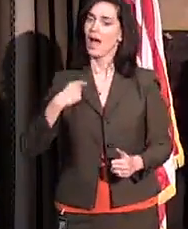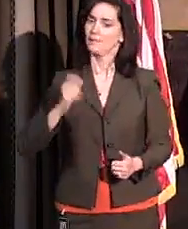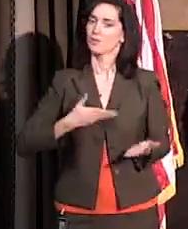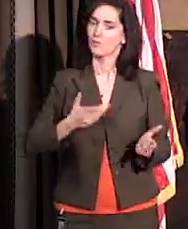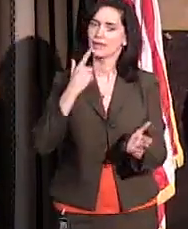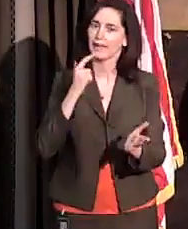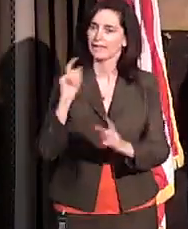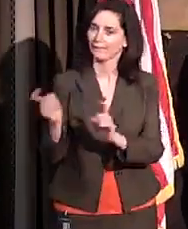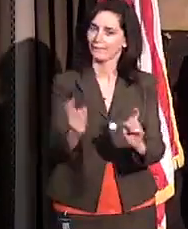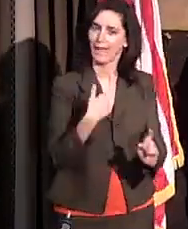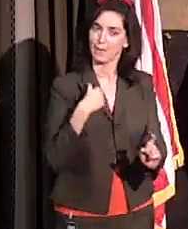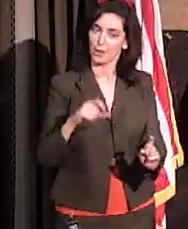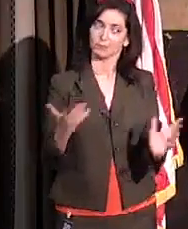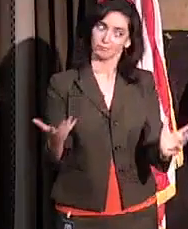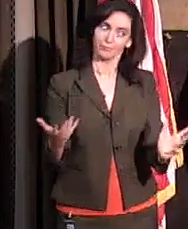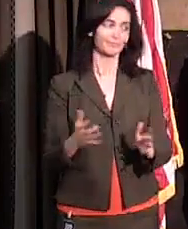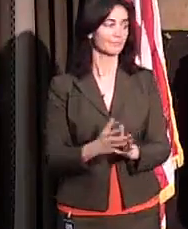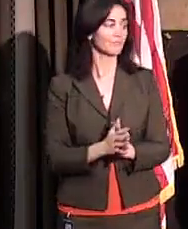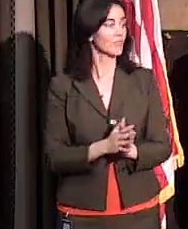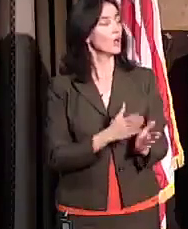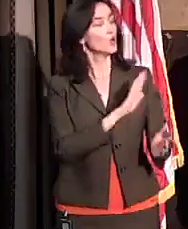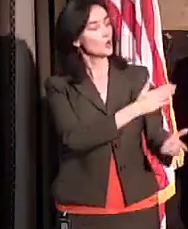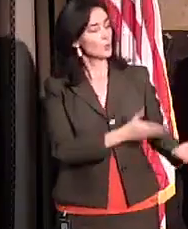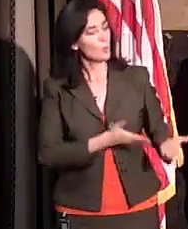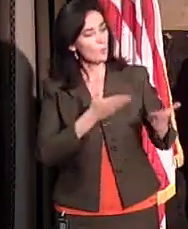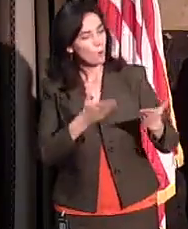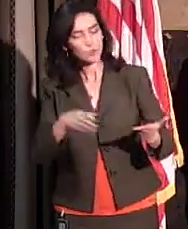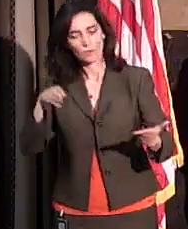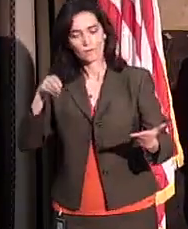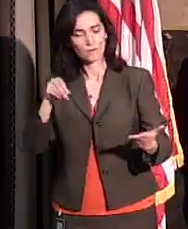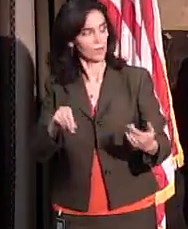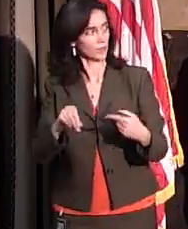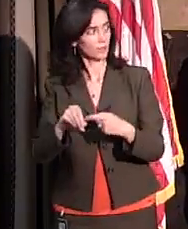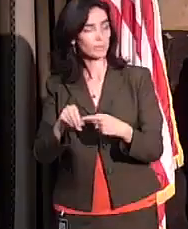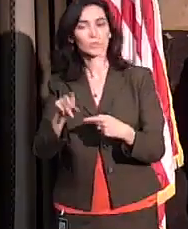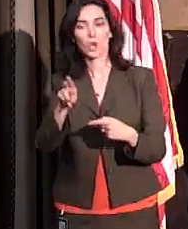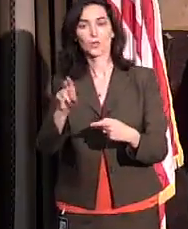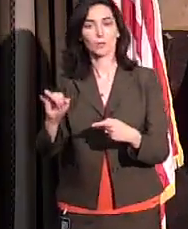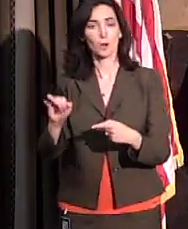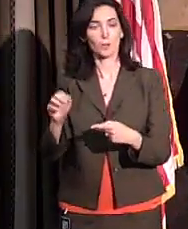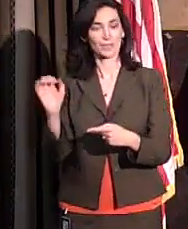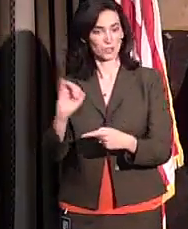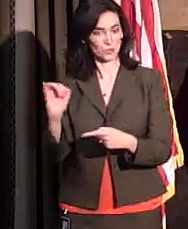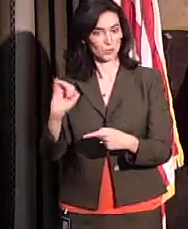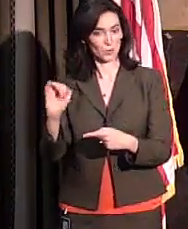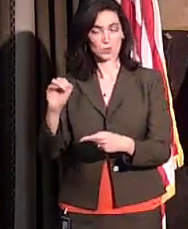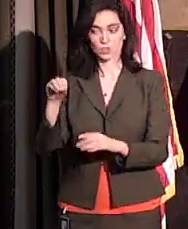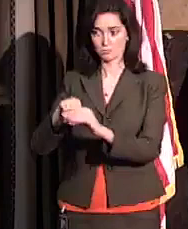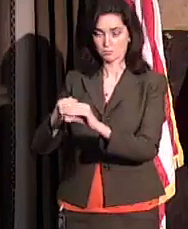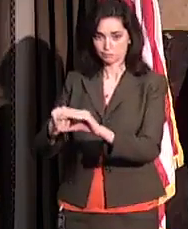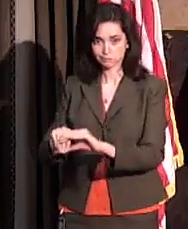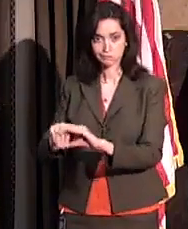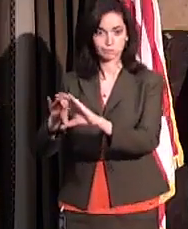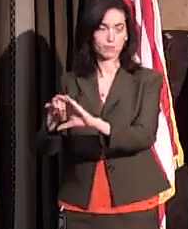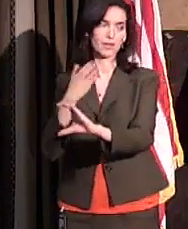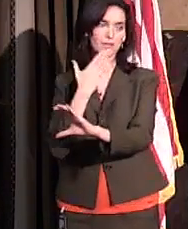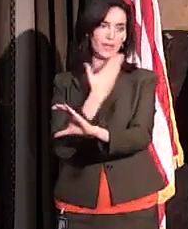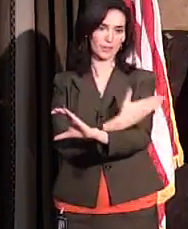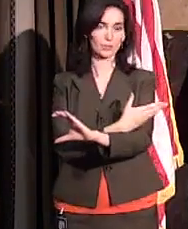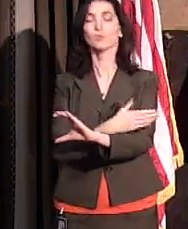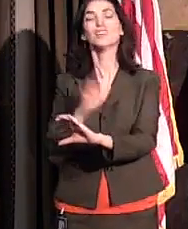Governor, I'd like to thank you for the proposal to fund the unemployment insurance fund. You know, that's almost